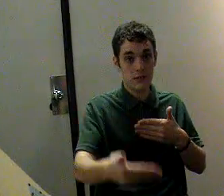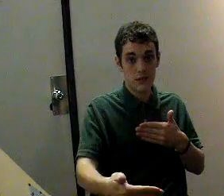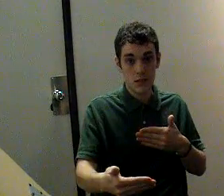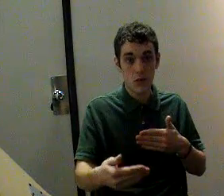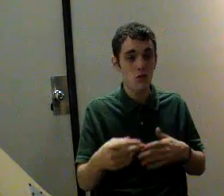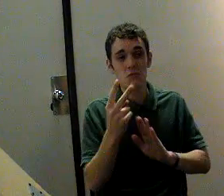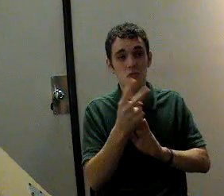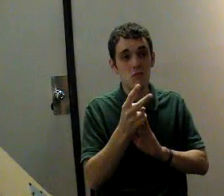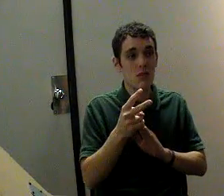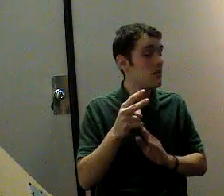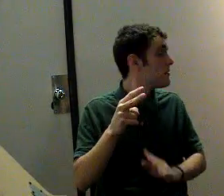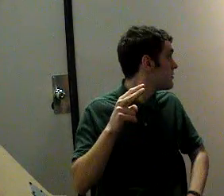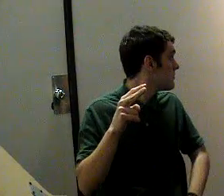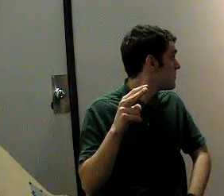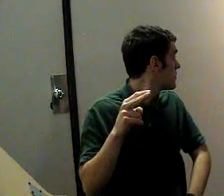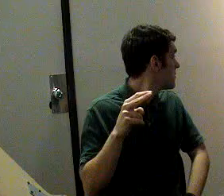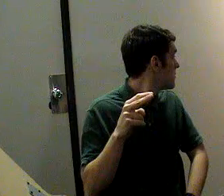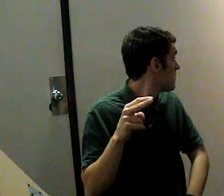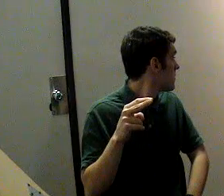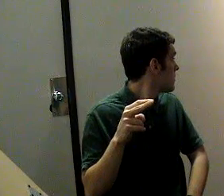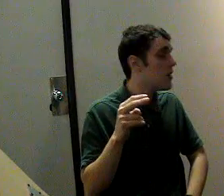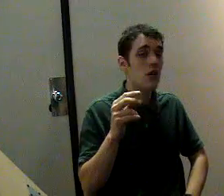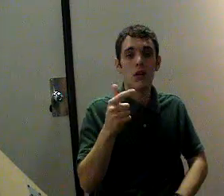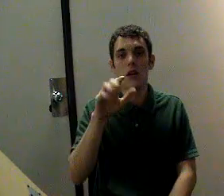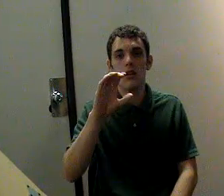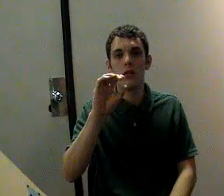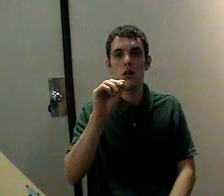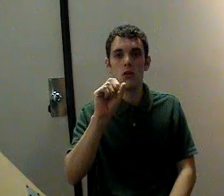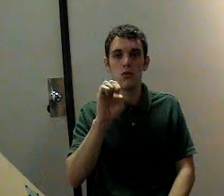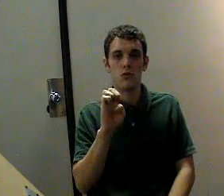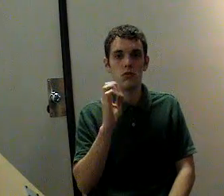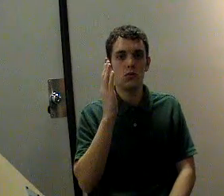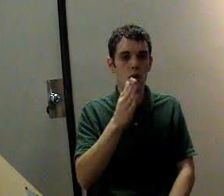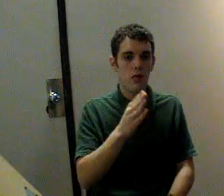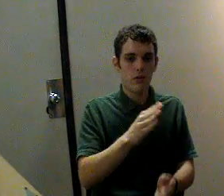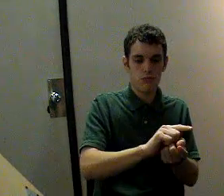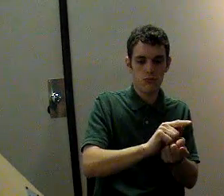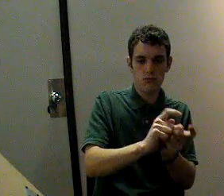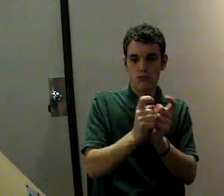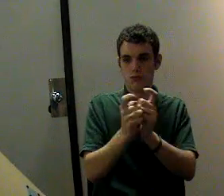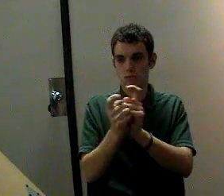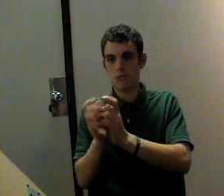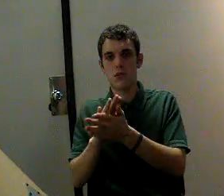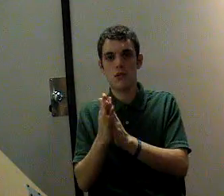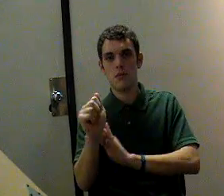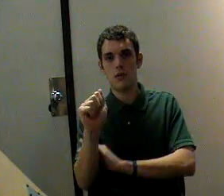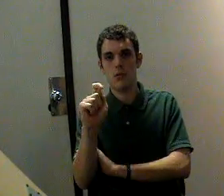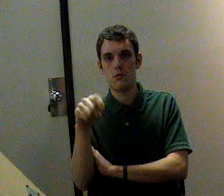glycolysis, which is going to take glucose and turn it into ATP, right? Break it down. And